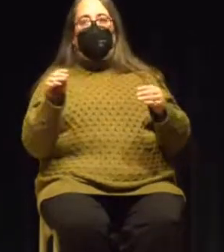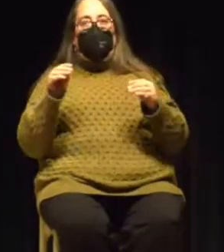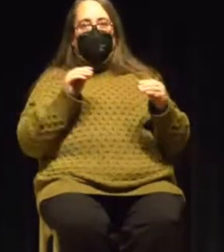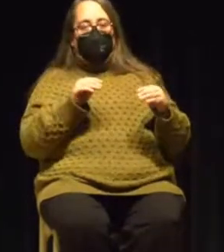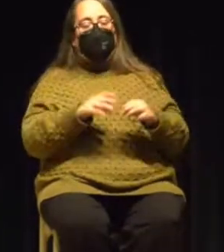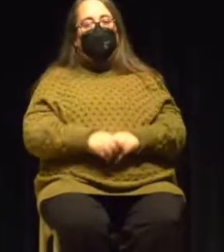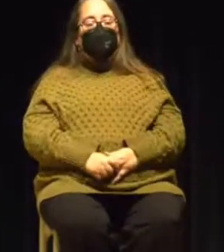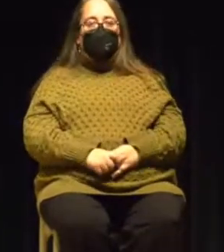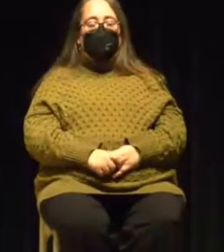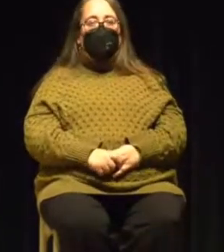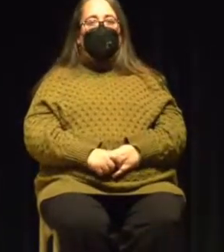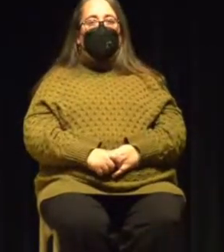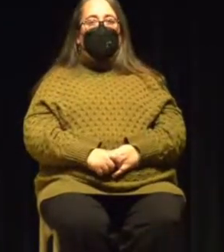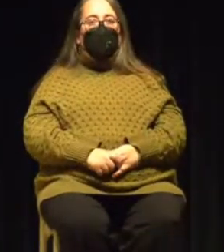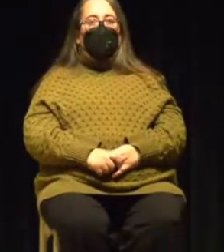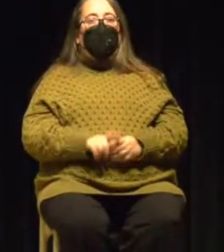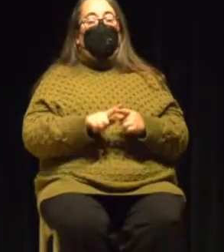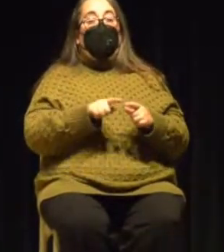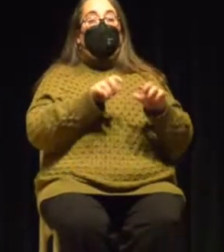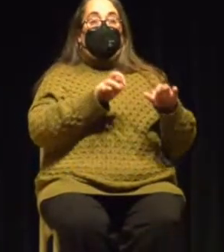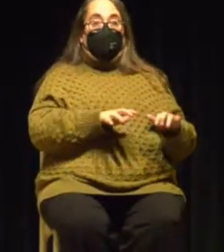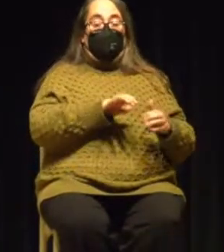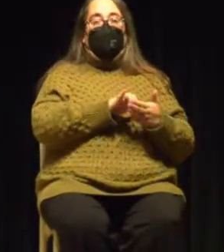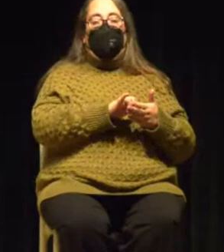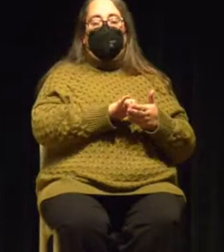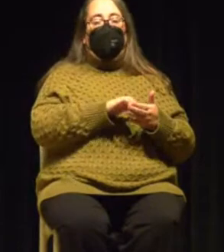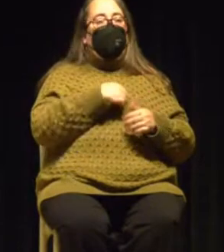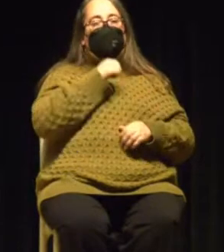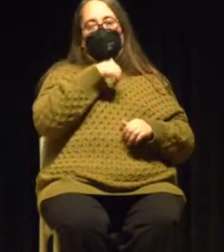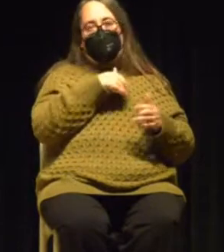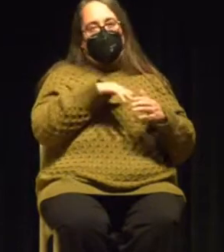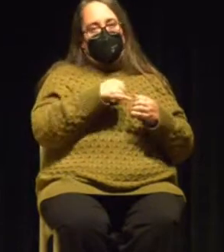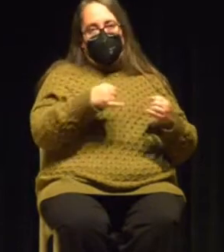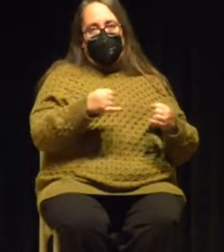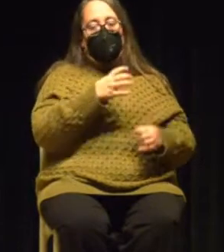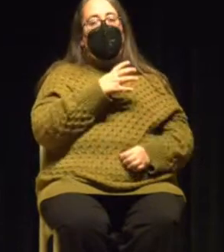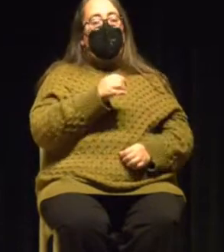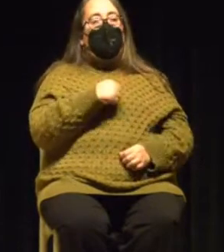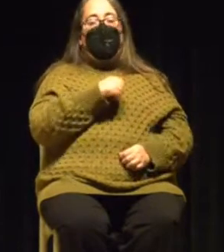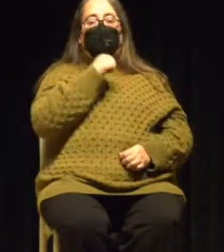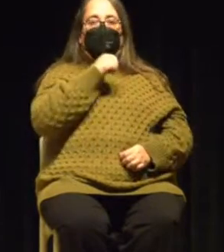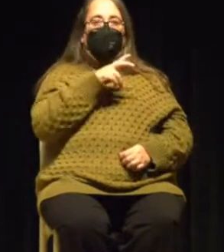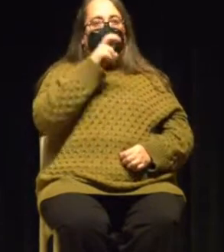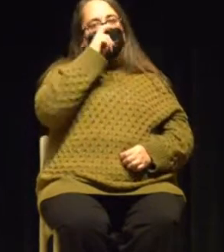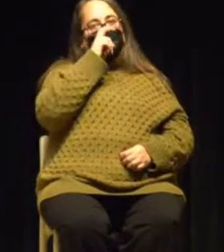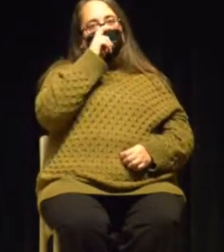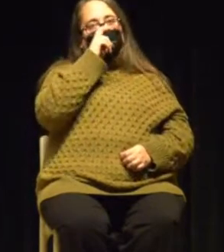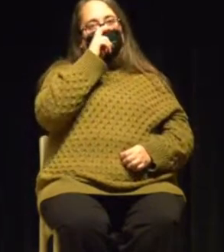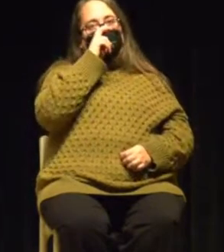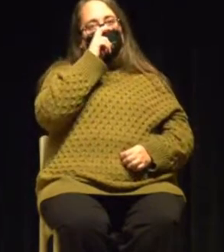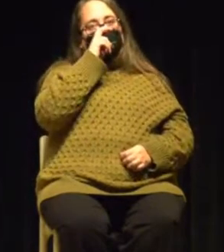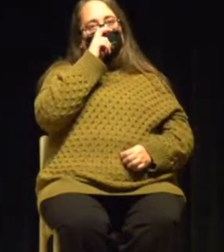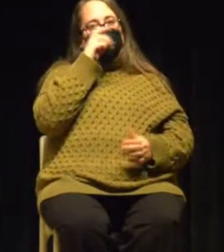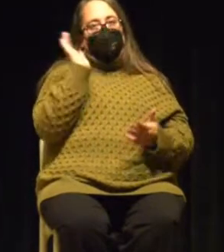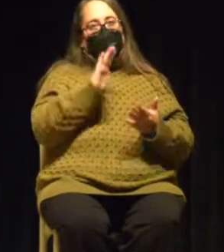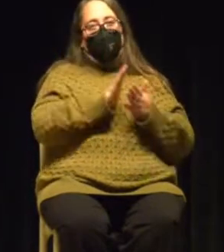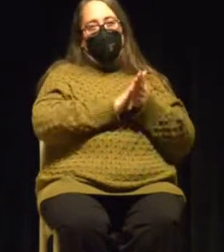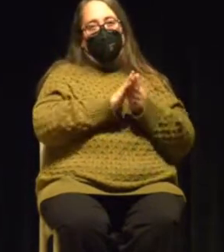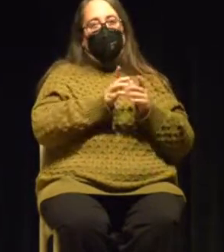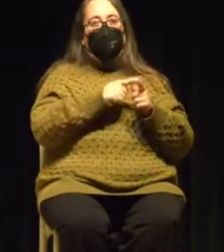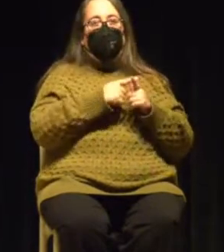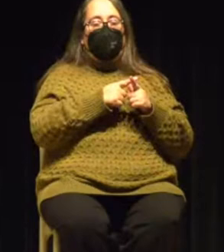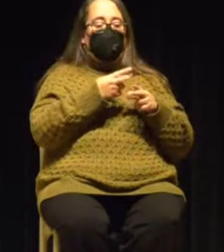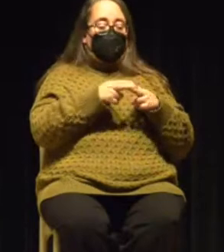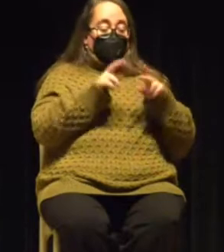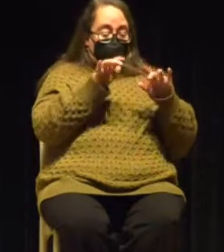sell it. So when I was writing that, because I didn't have the deadline and I wasn't as, you know, like, motivated, I would do sprints,